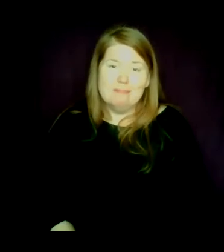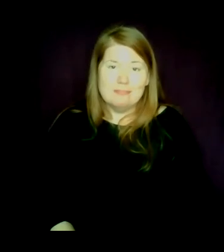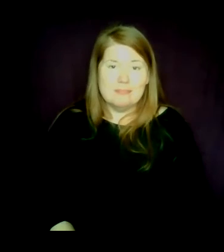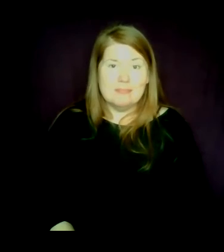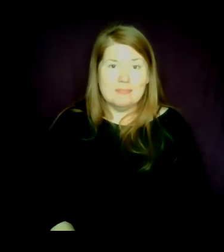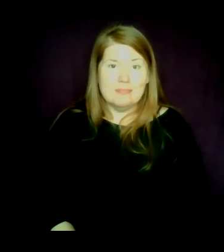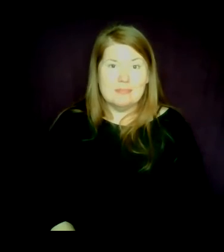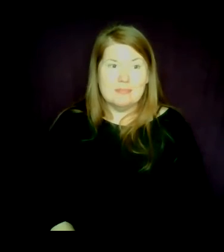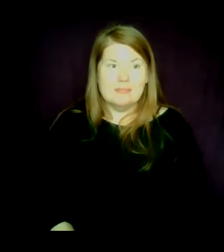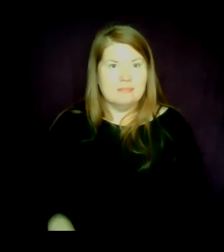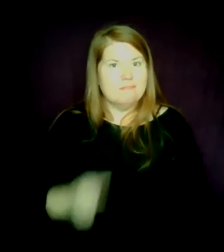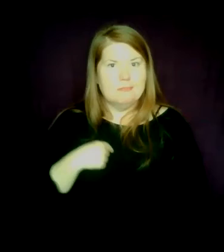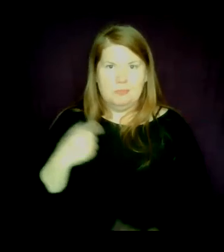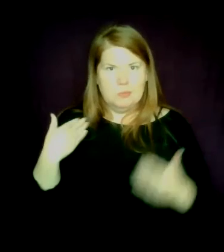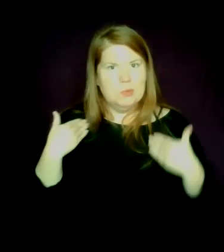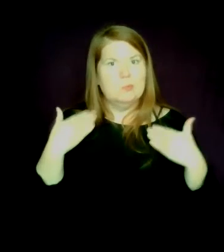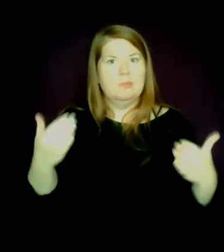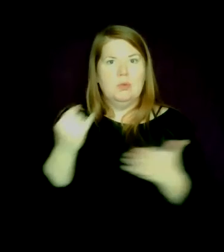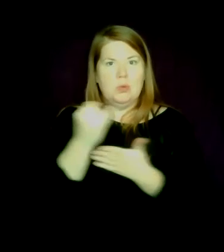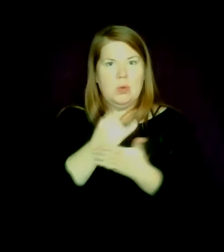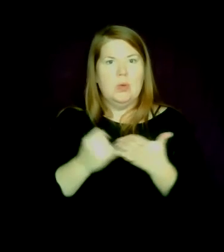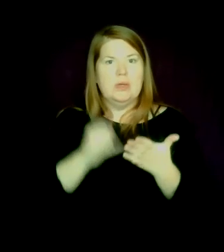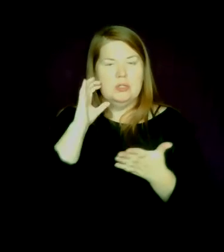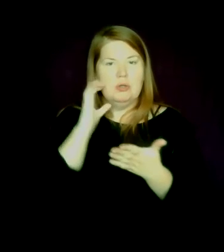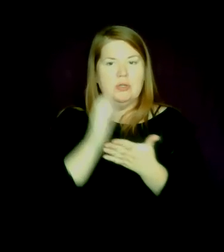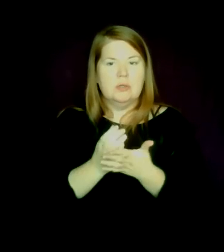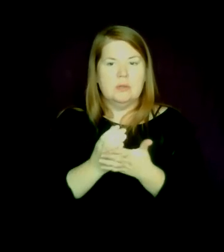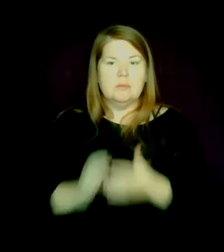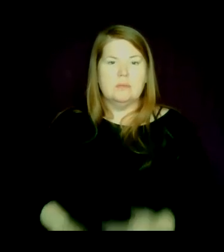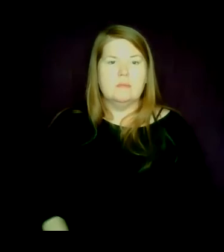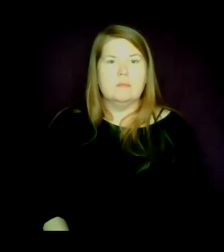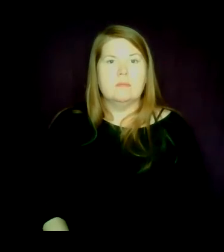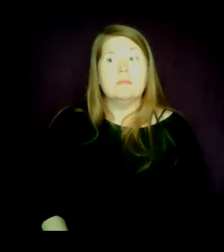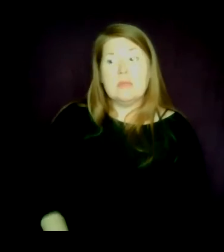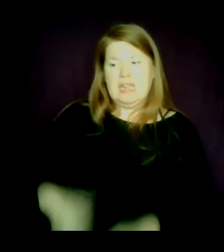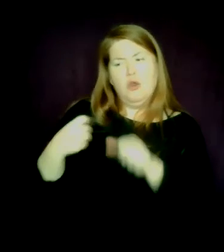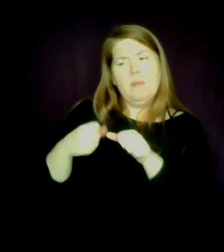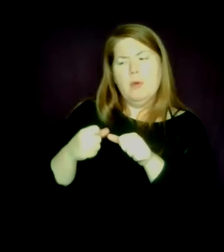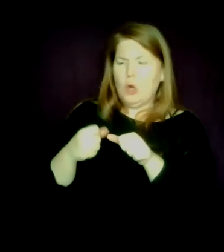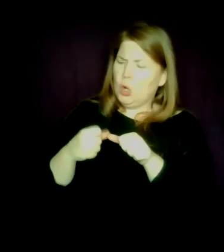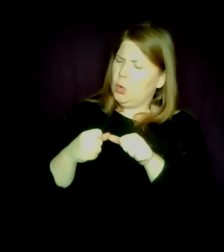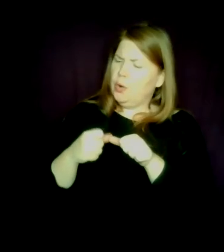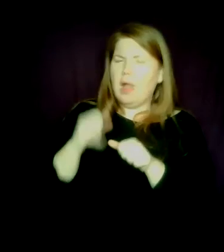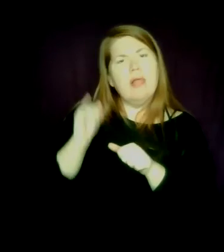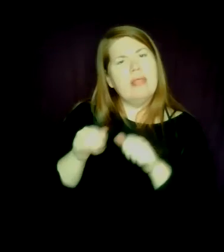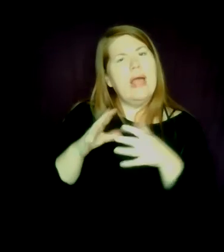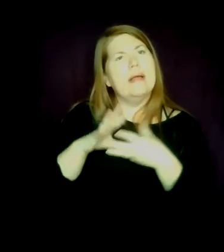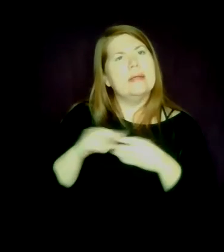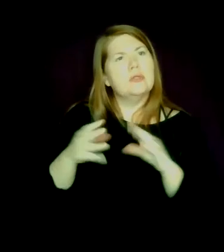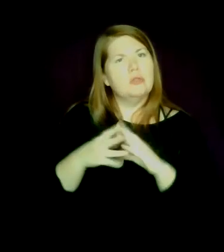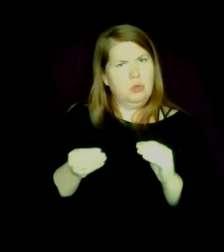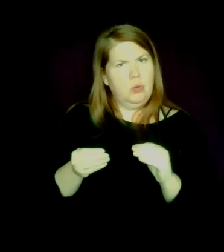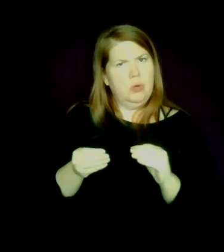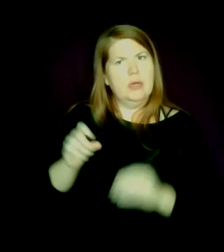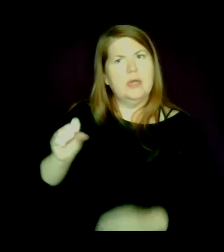going to draw a picture of Shauna. And you know what? Since she helps her mom in a beauty parlor, I think